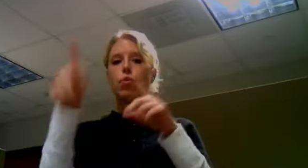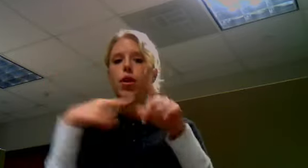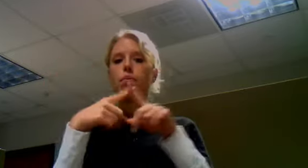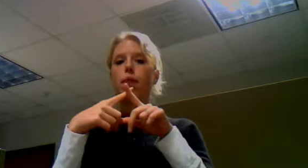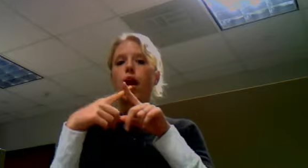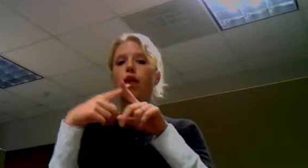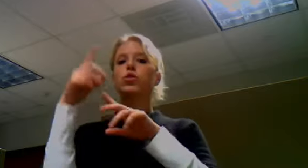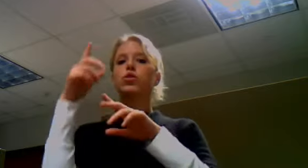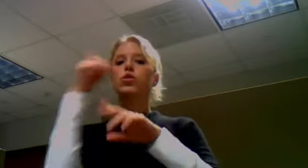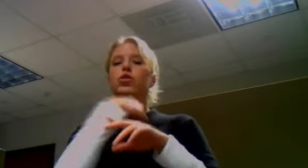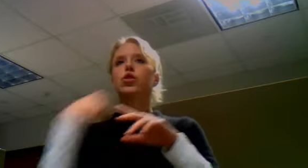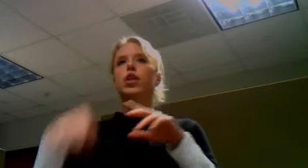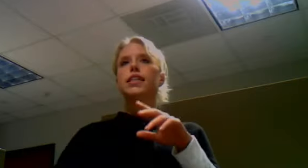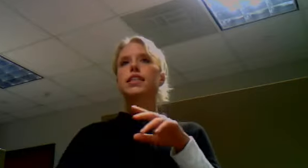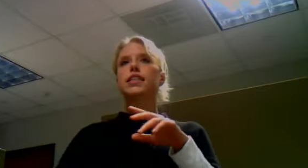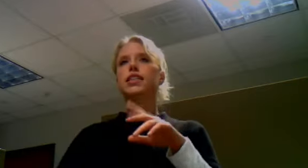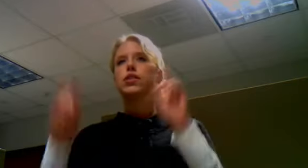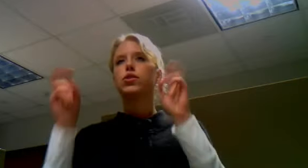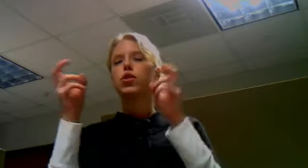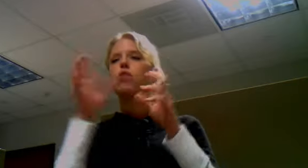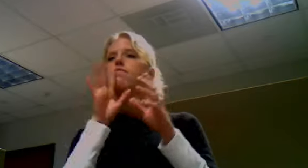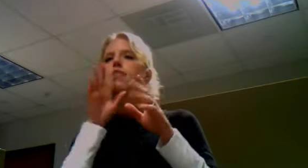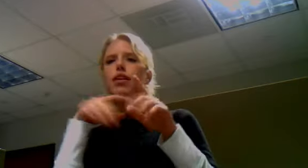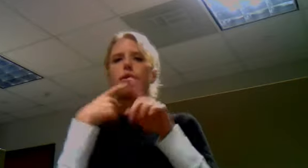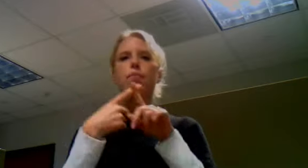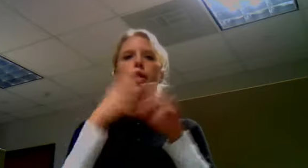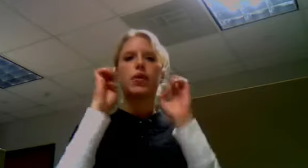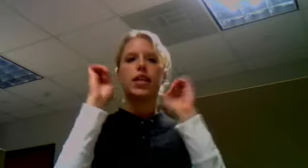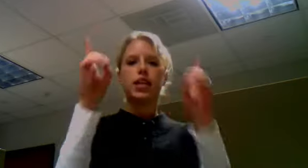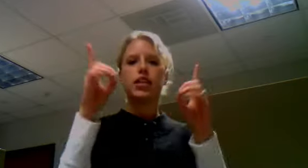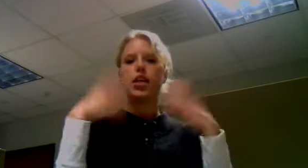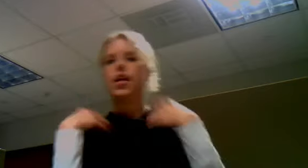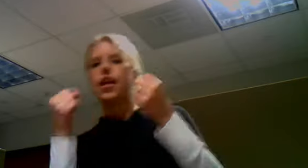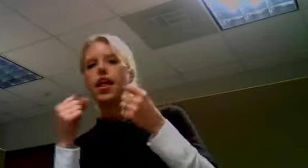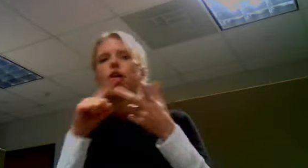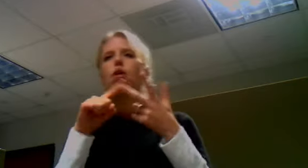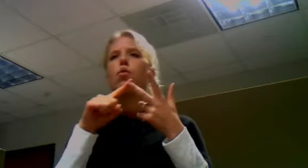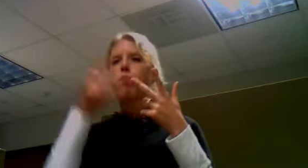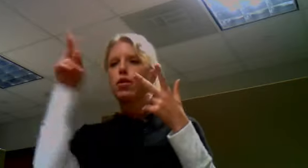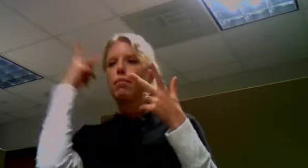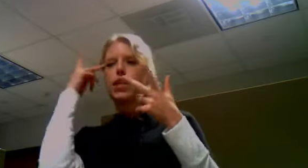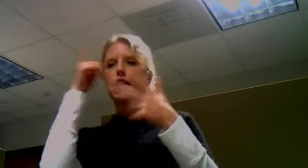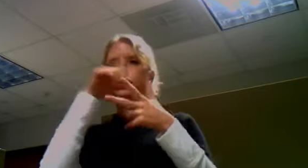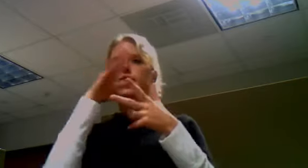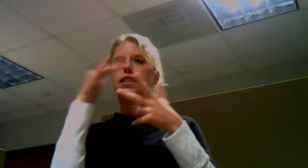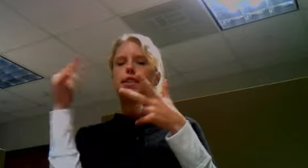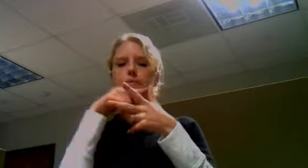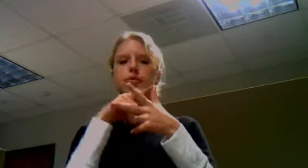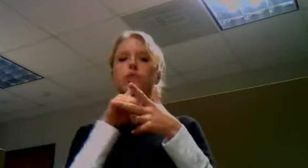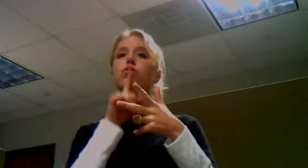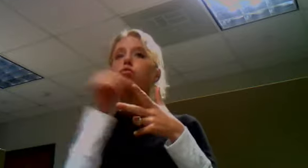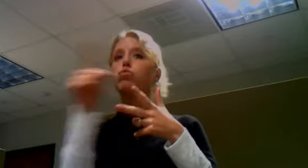talk about human capital, you talk about education and public health. What about the political system? Isn't it true that the one-party political